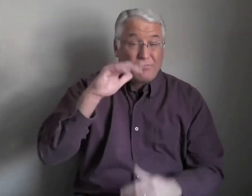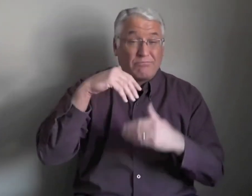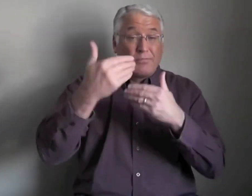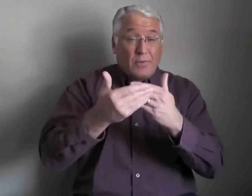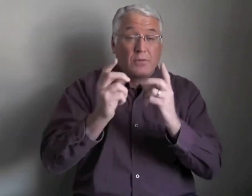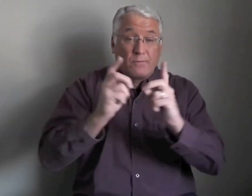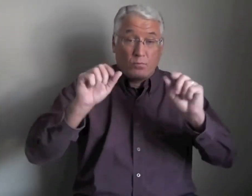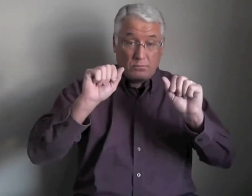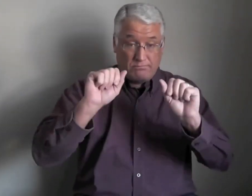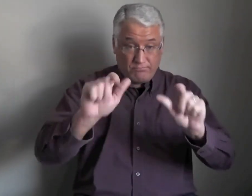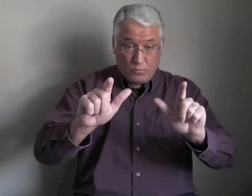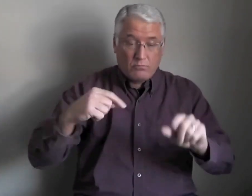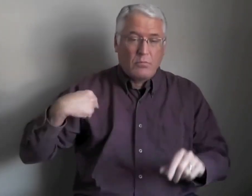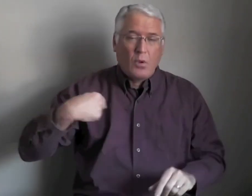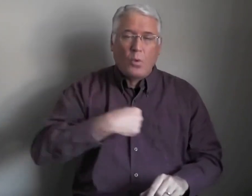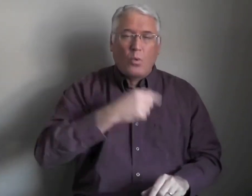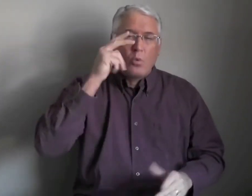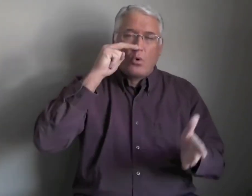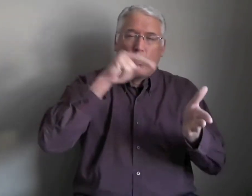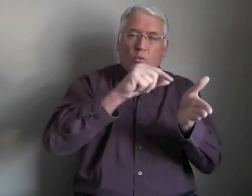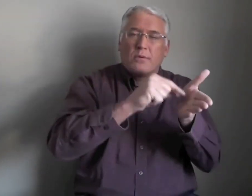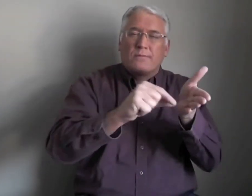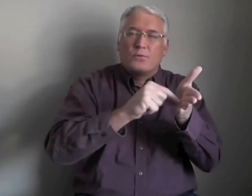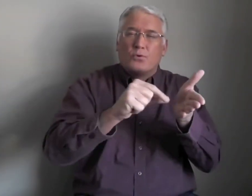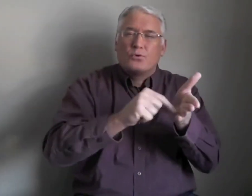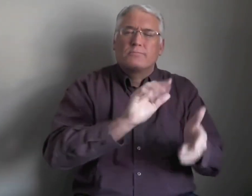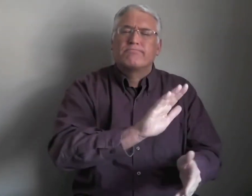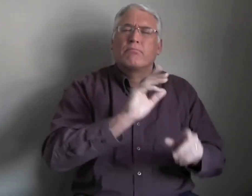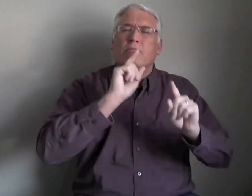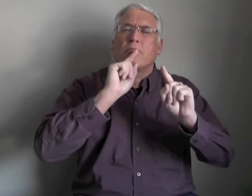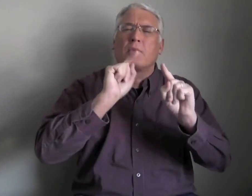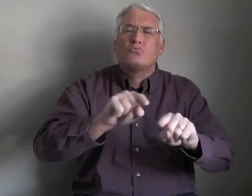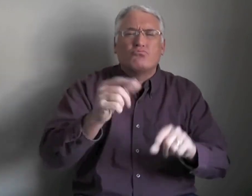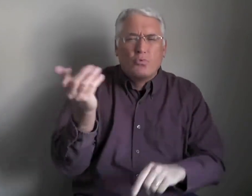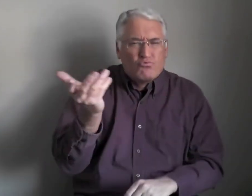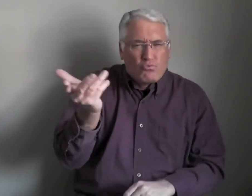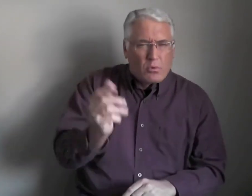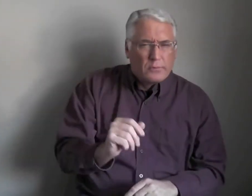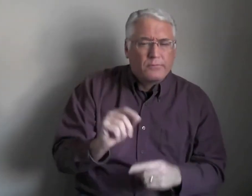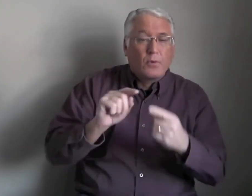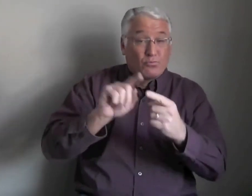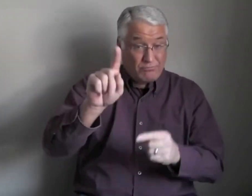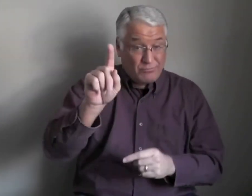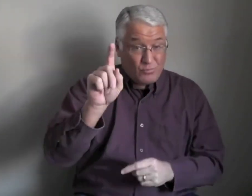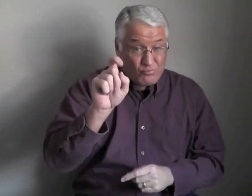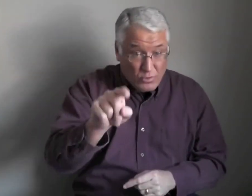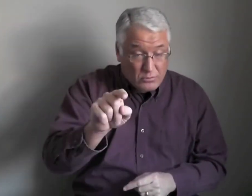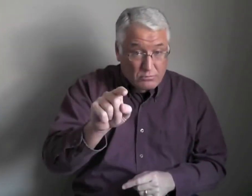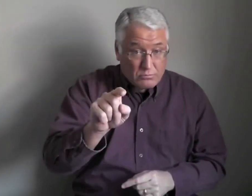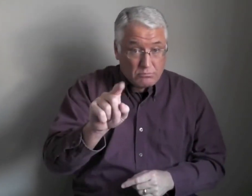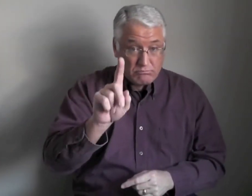In our next devotion, we're going to look to Scripture, and I'm going to ask you again the question I began this